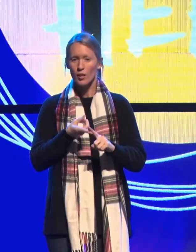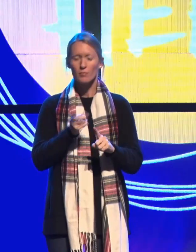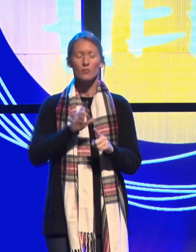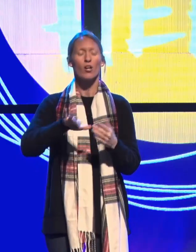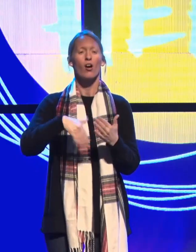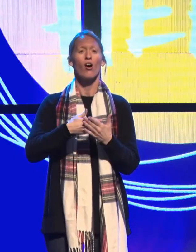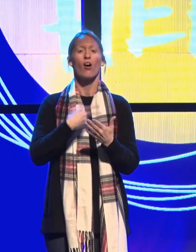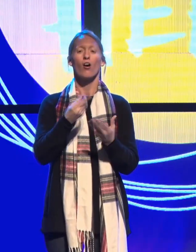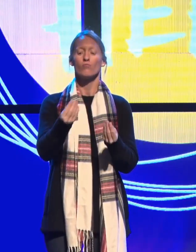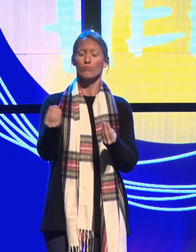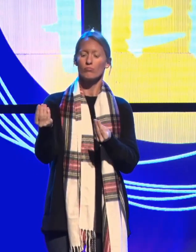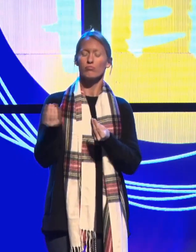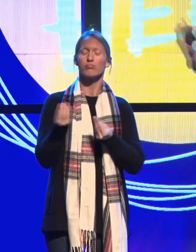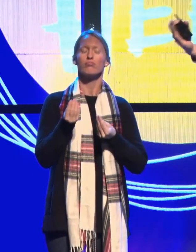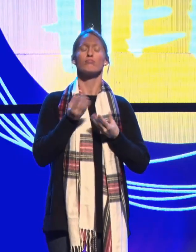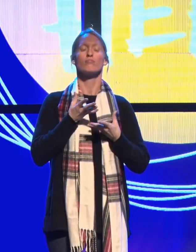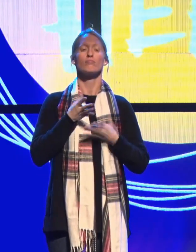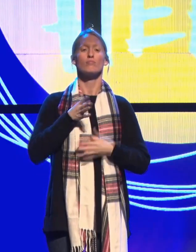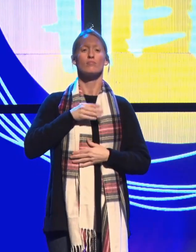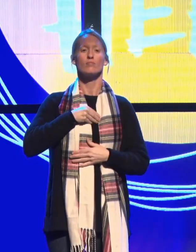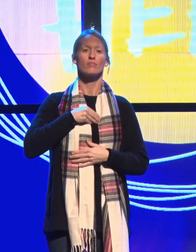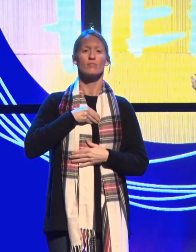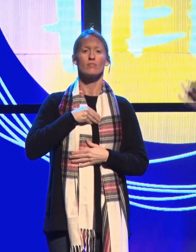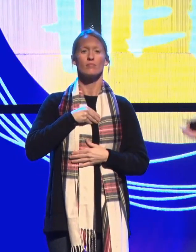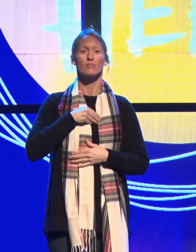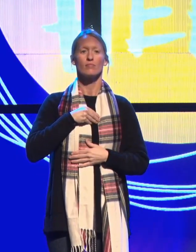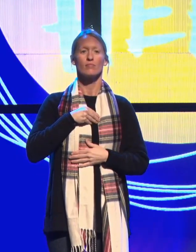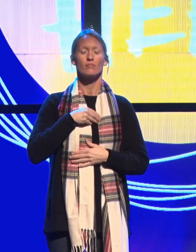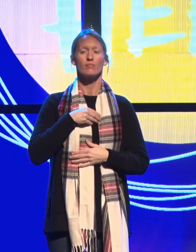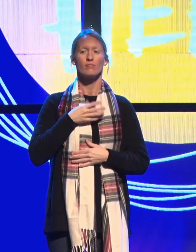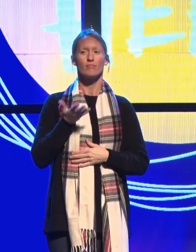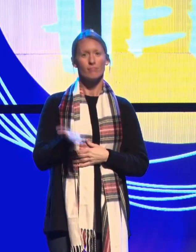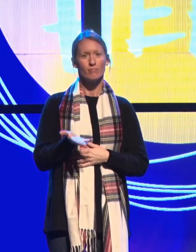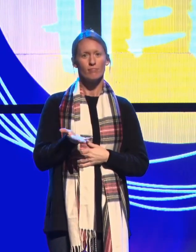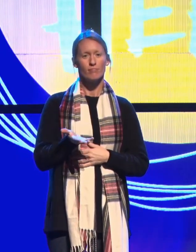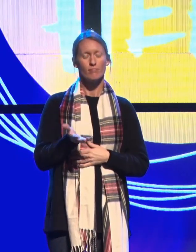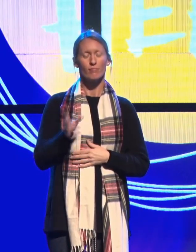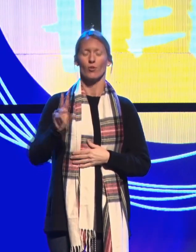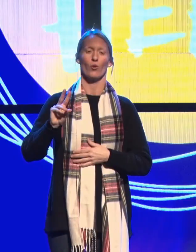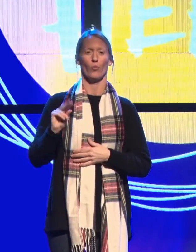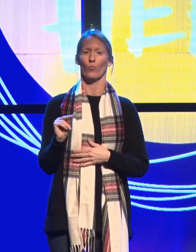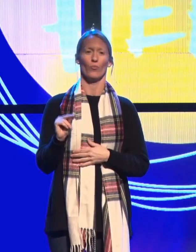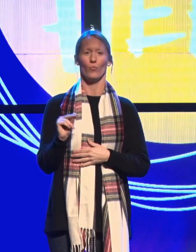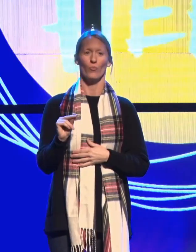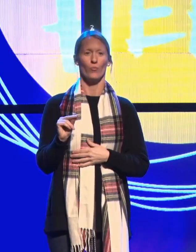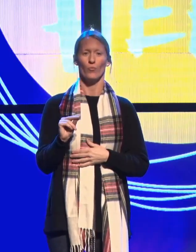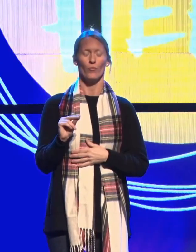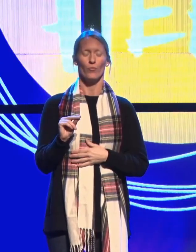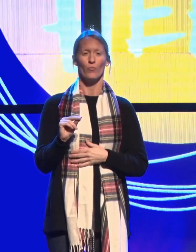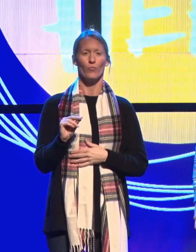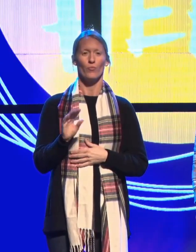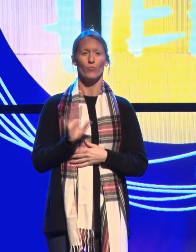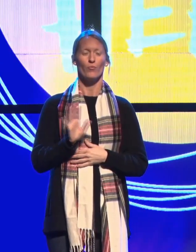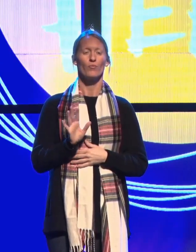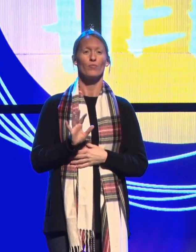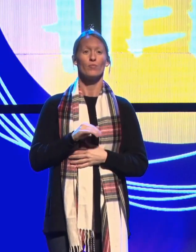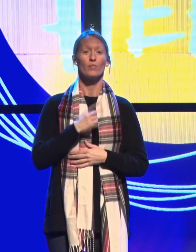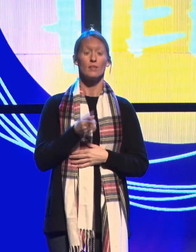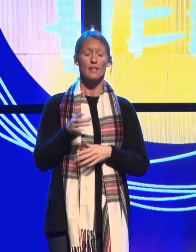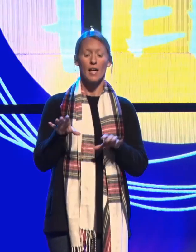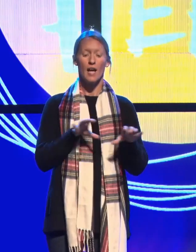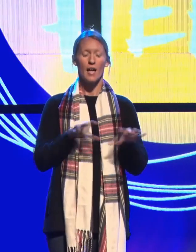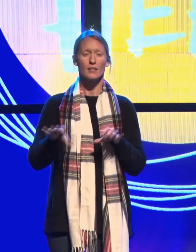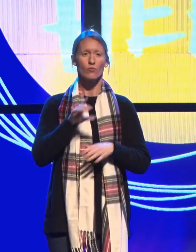come to you. Just you let it all, like how? No. It's the active